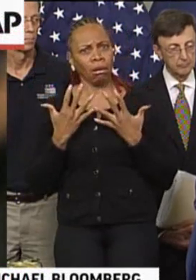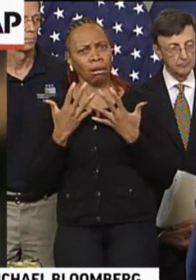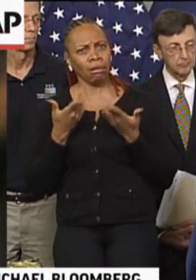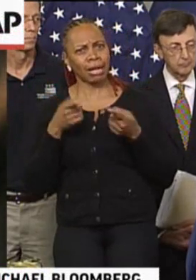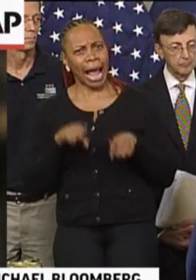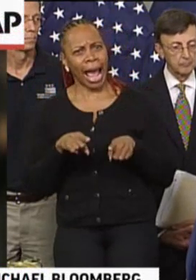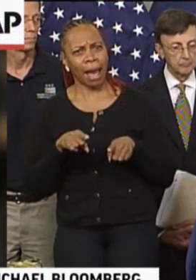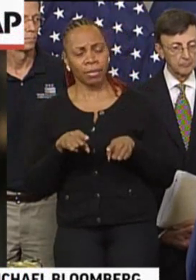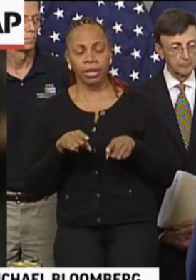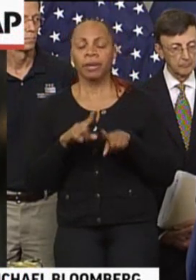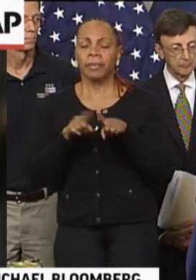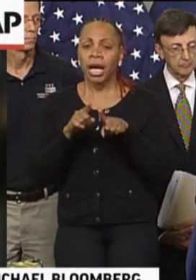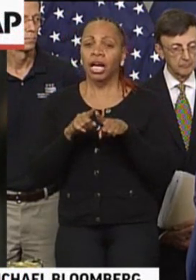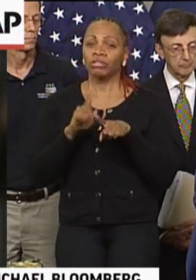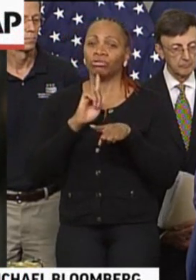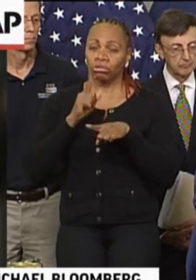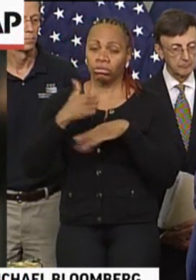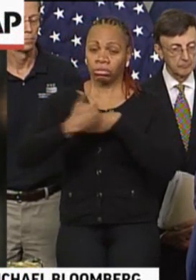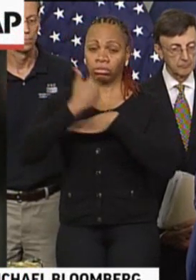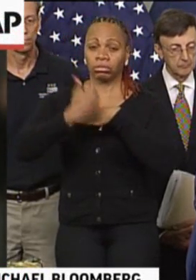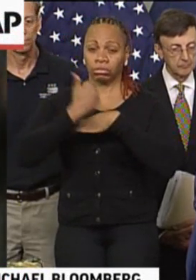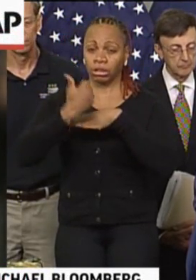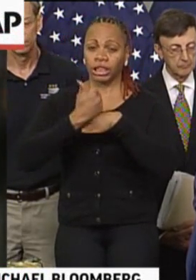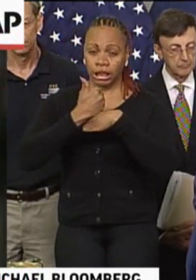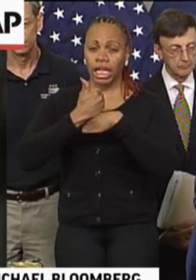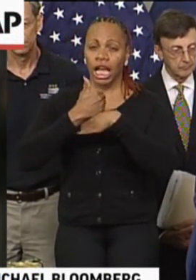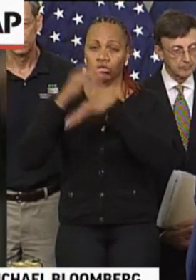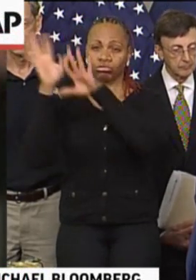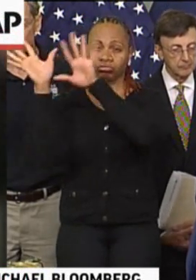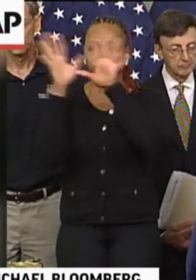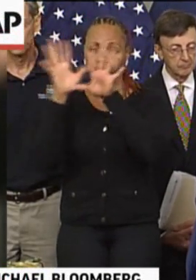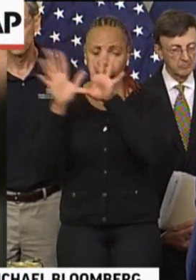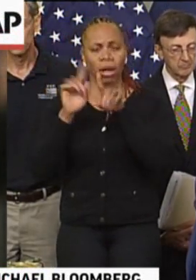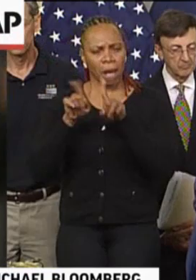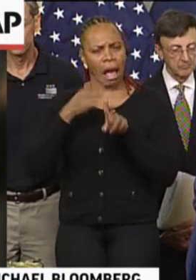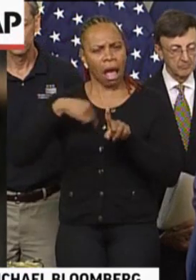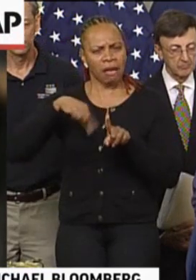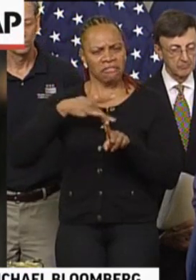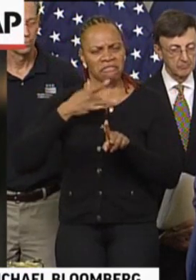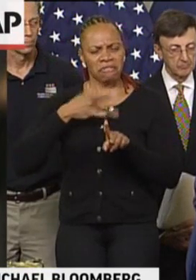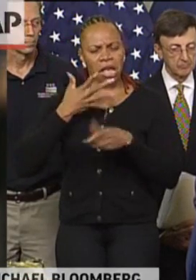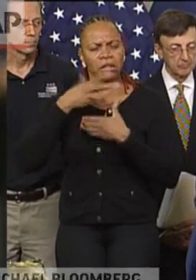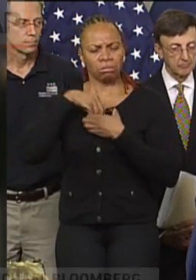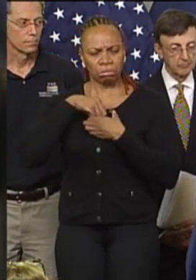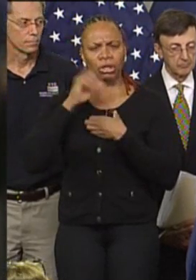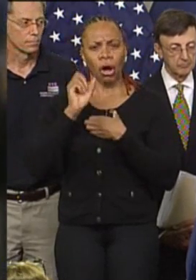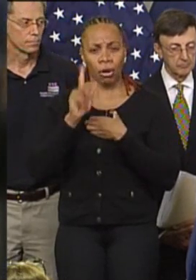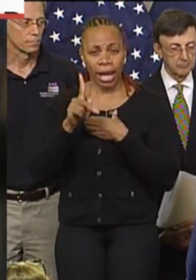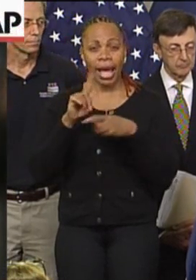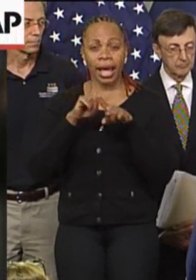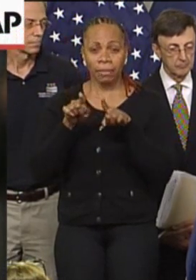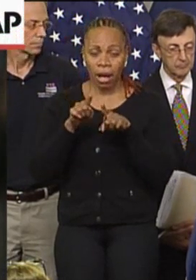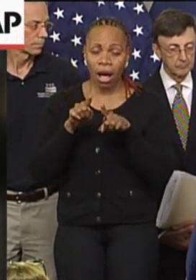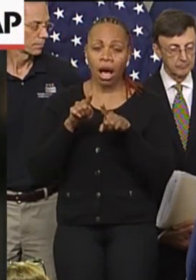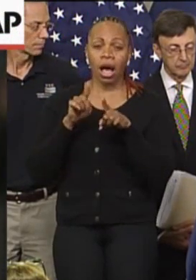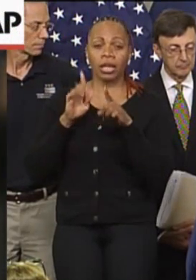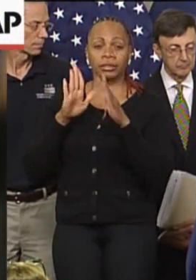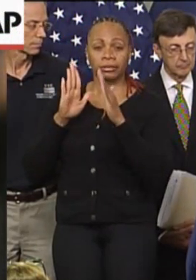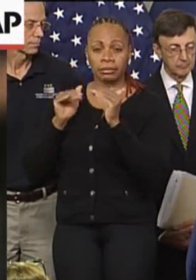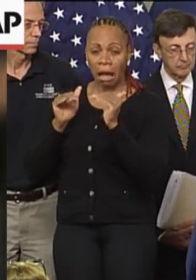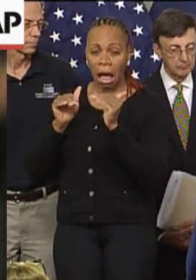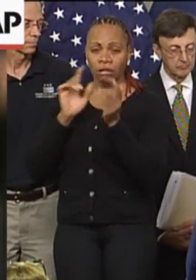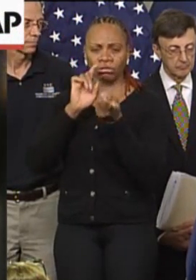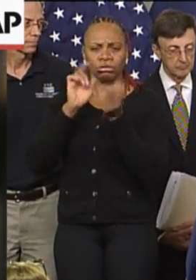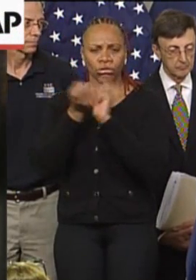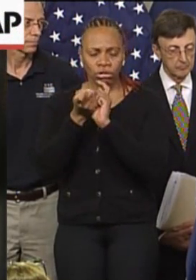this is a dangerous storm, and I think we're going to be okay. But if it were to strengthen unexpectedly or change its